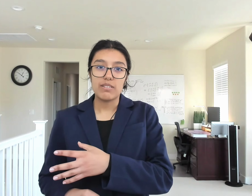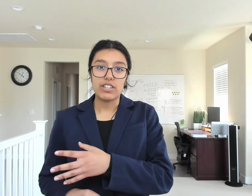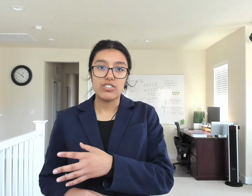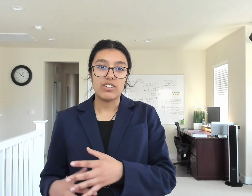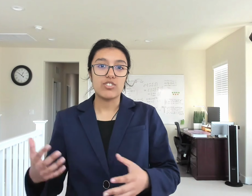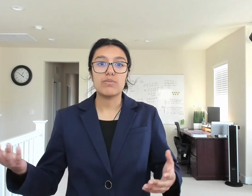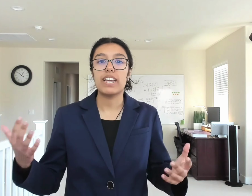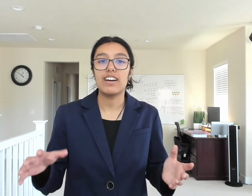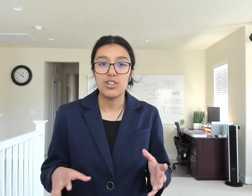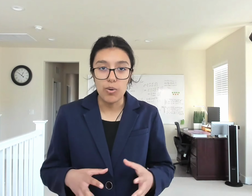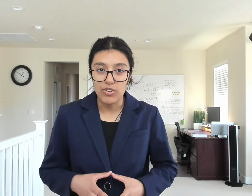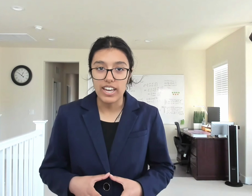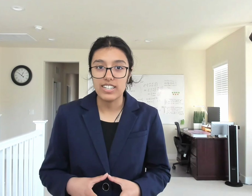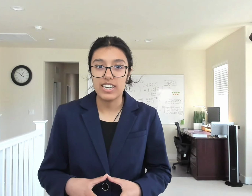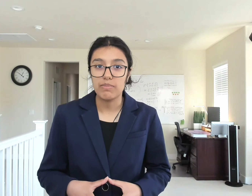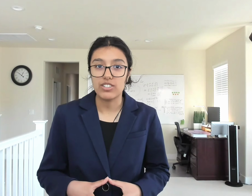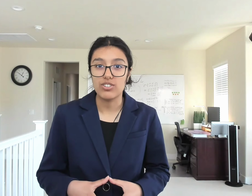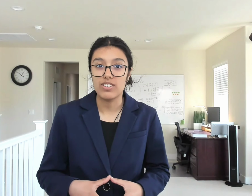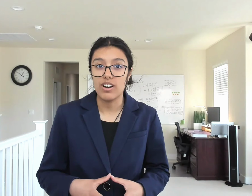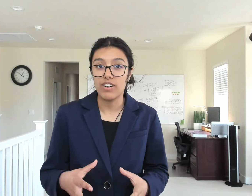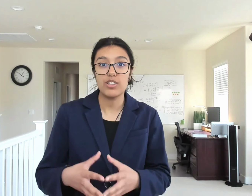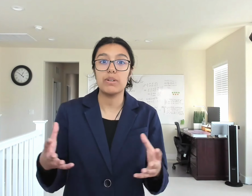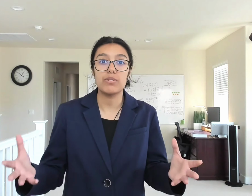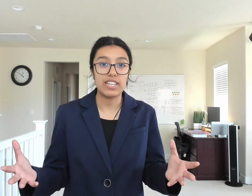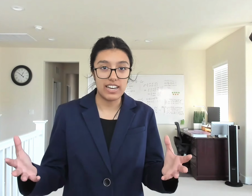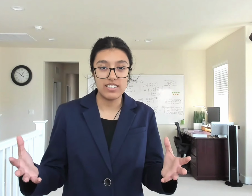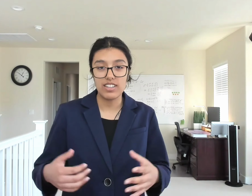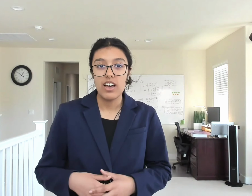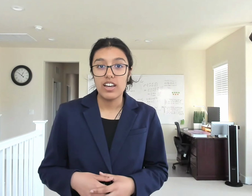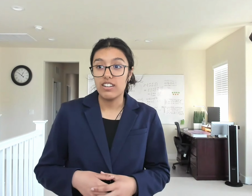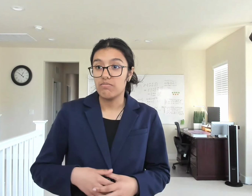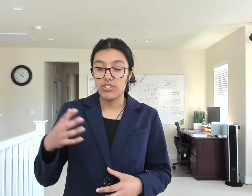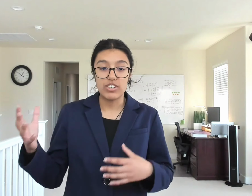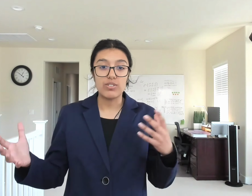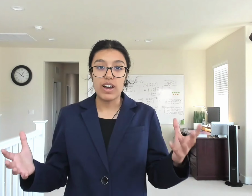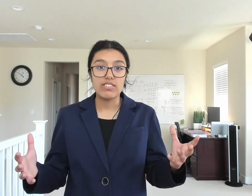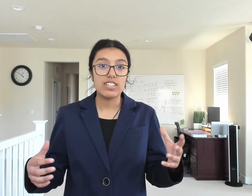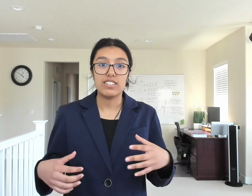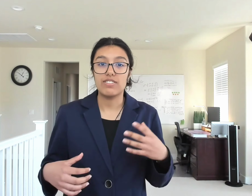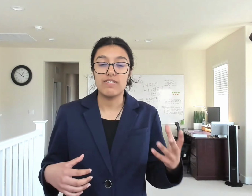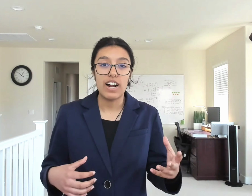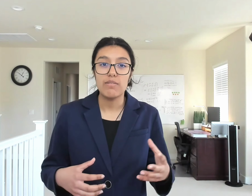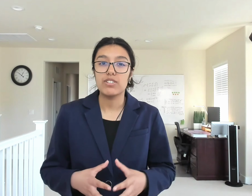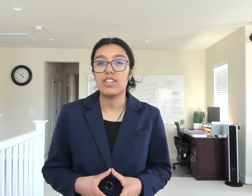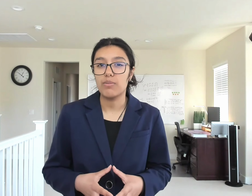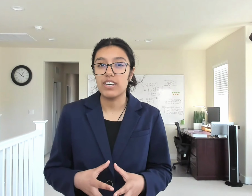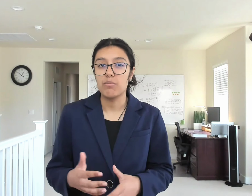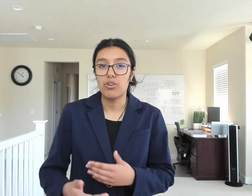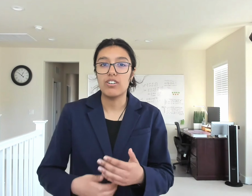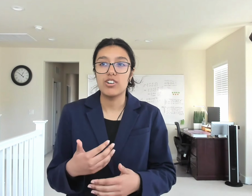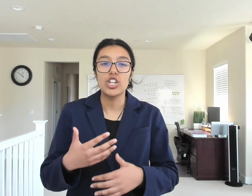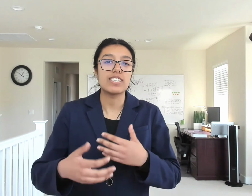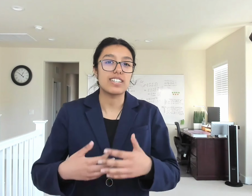of taking pictures of just my hand, hopefully I can take pictures of other people's hands in different surrounding, different environments, so that we